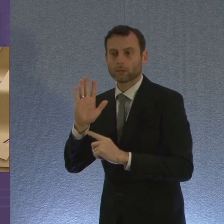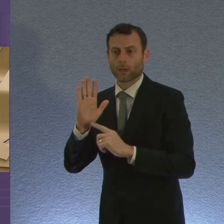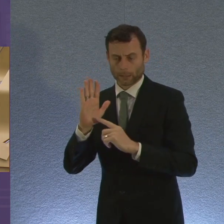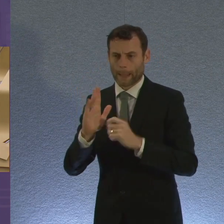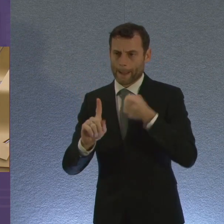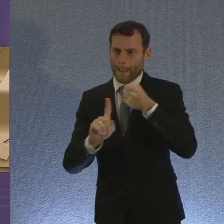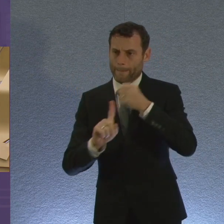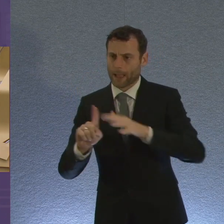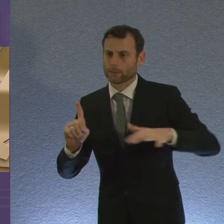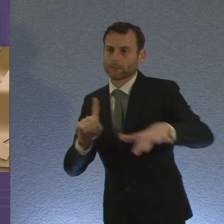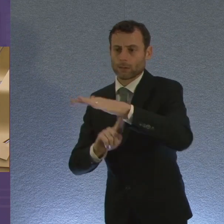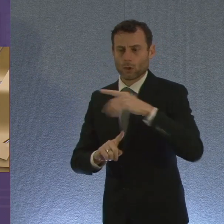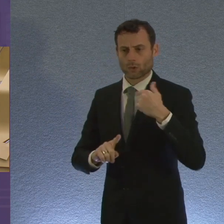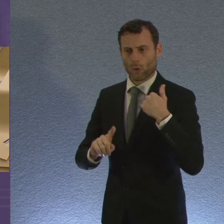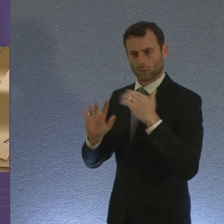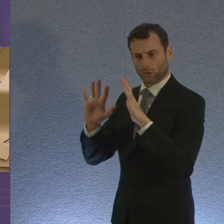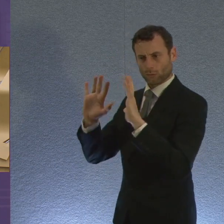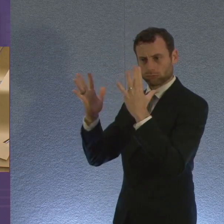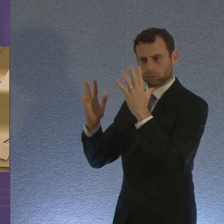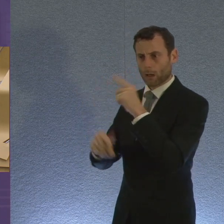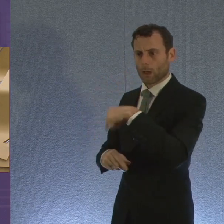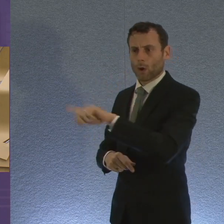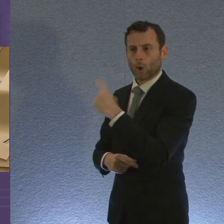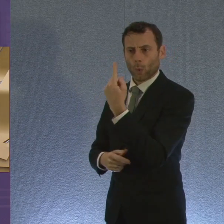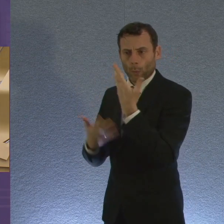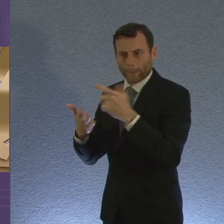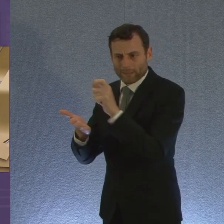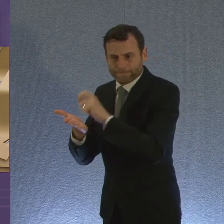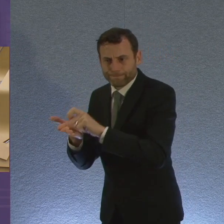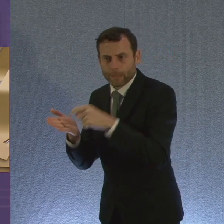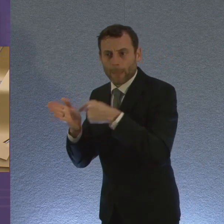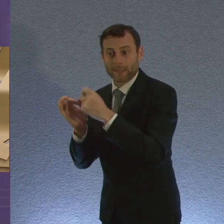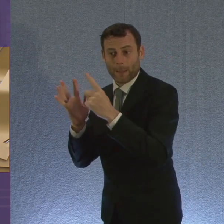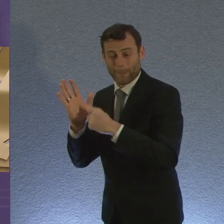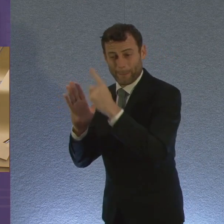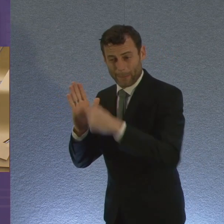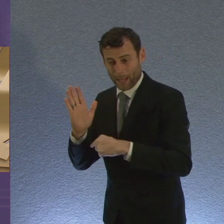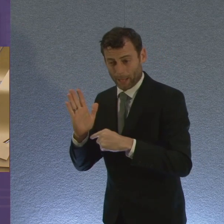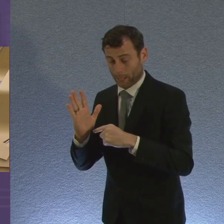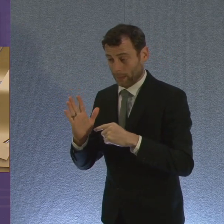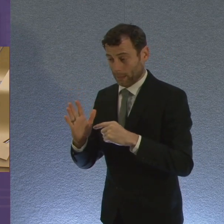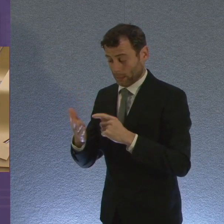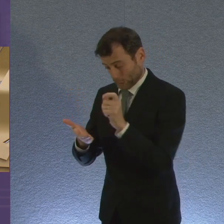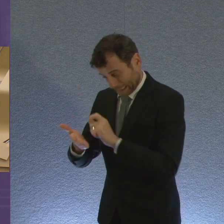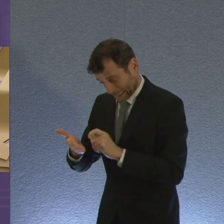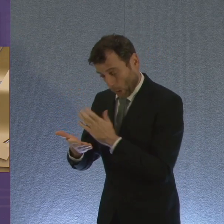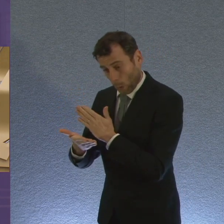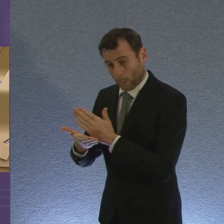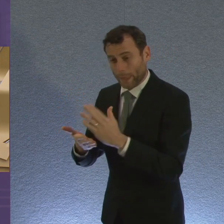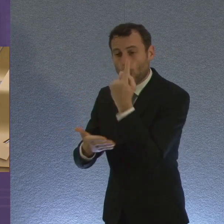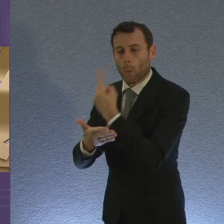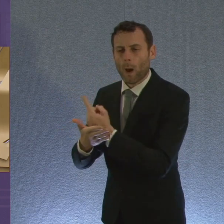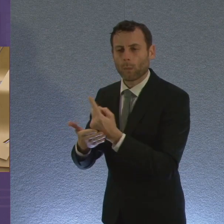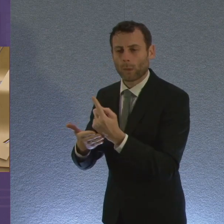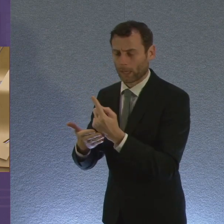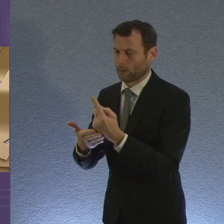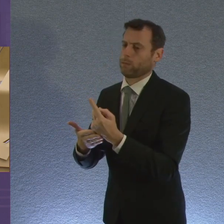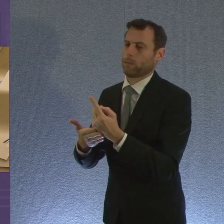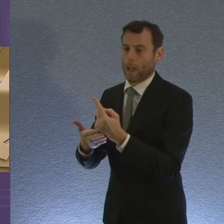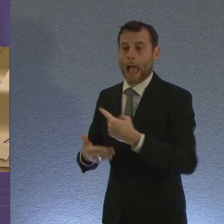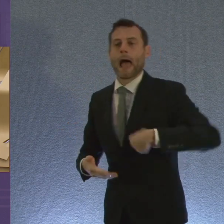this bill and done an amazing job in less than a week. Our laws need to change for a while